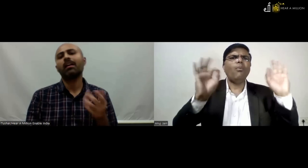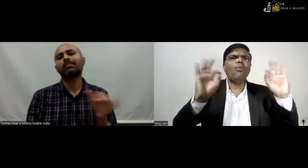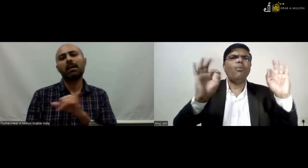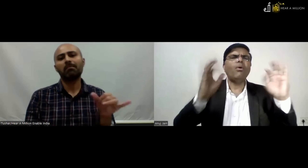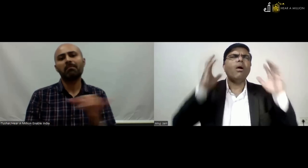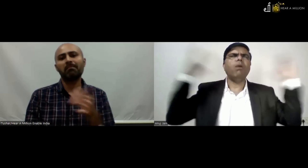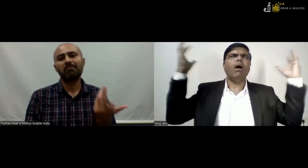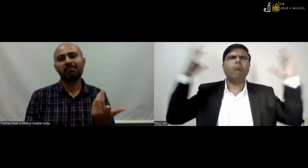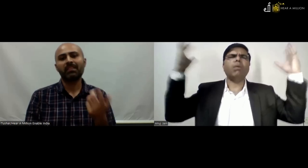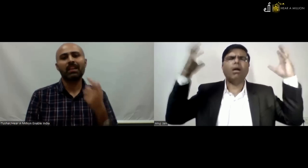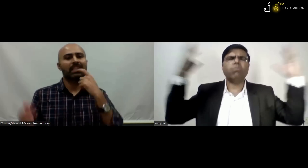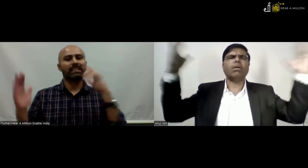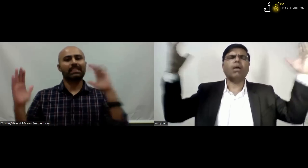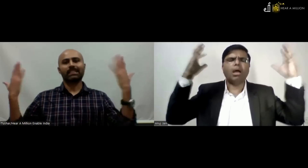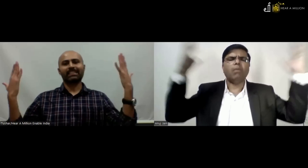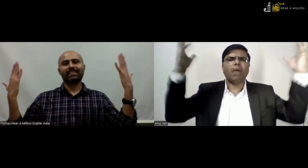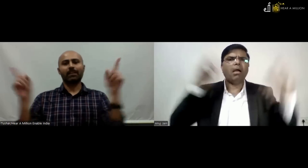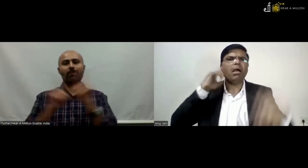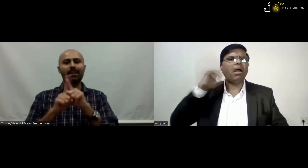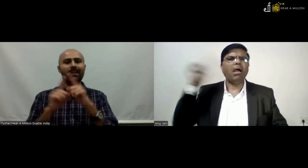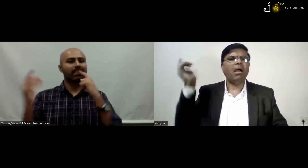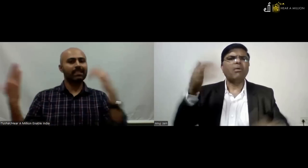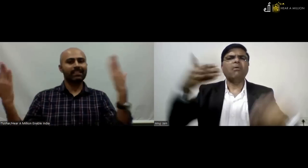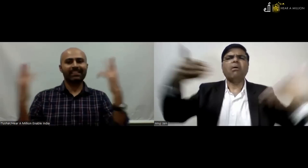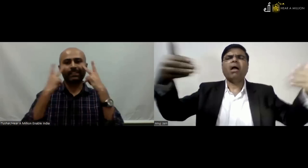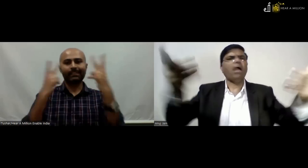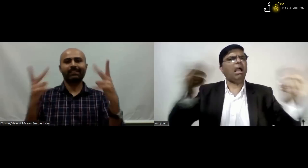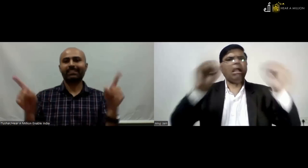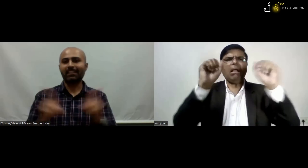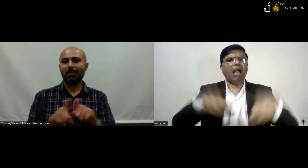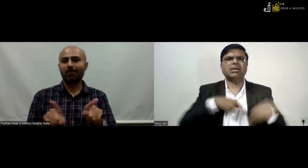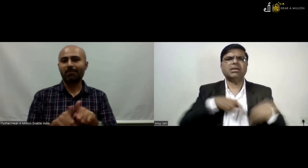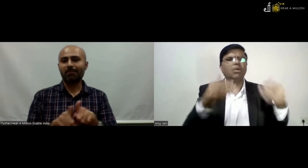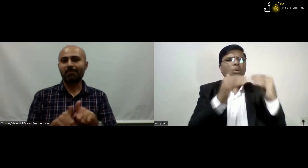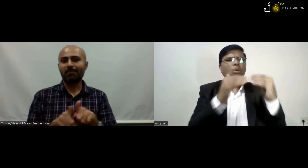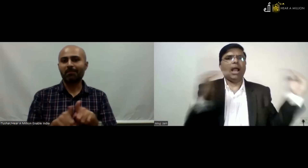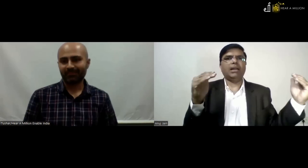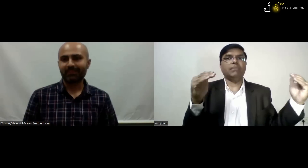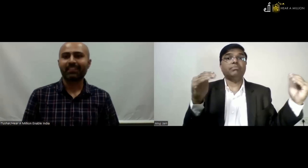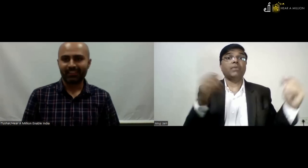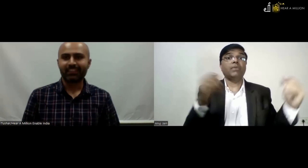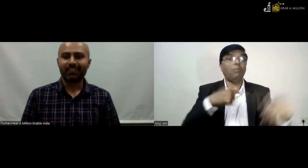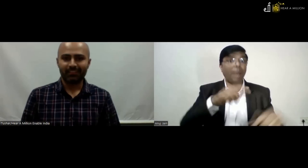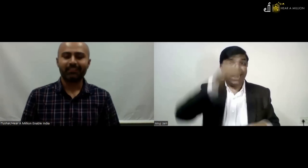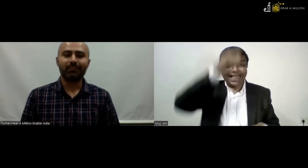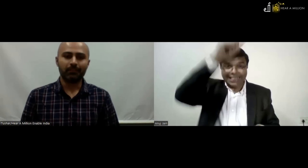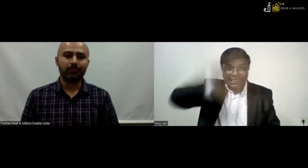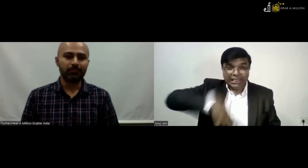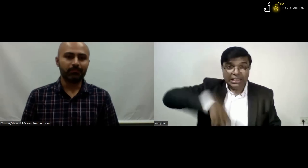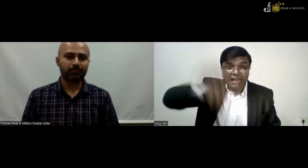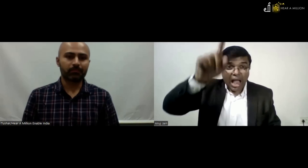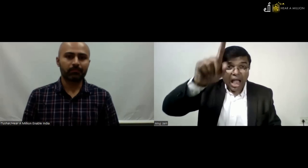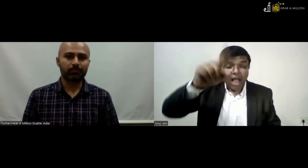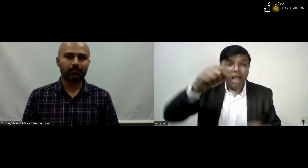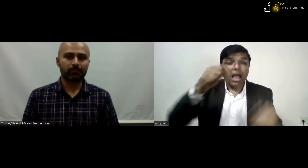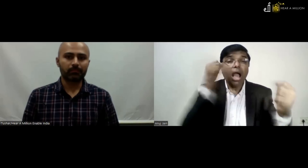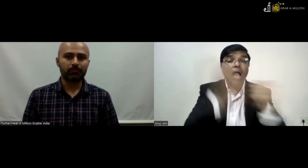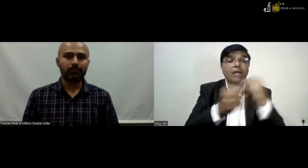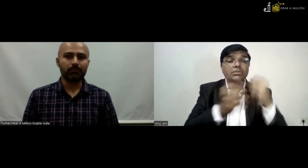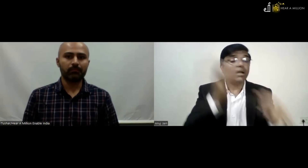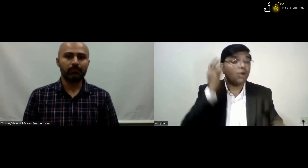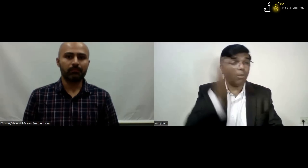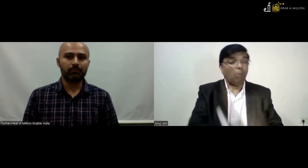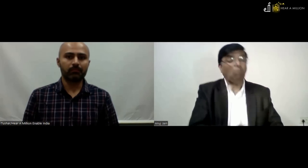skill. Hearing people, when all the windows are up, they are not listening to anything. They are also using